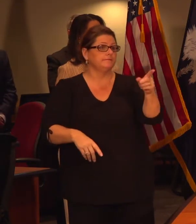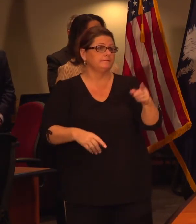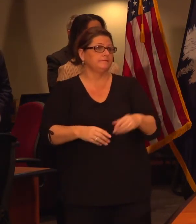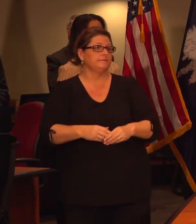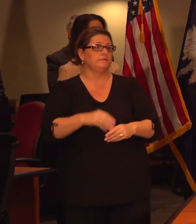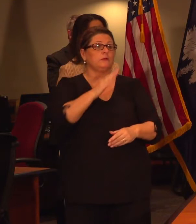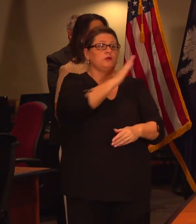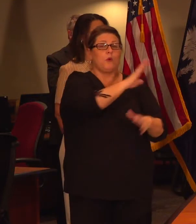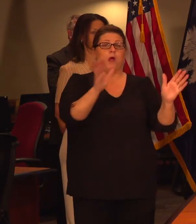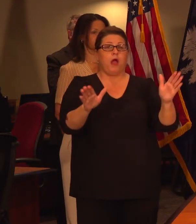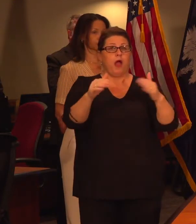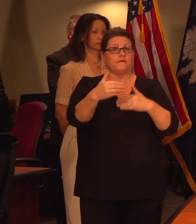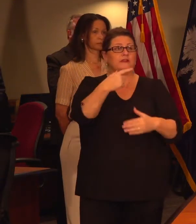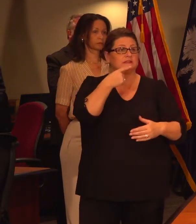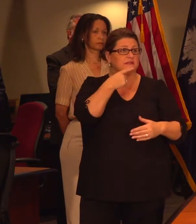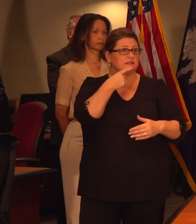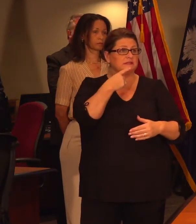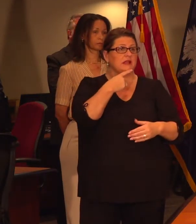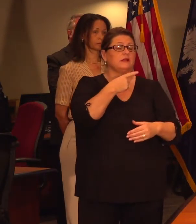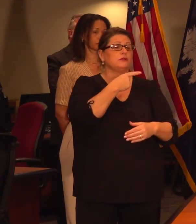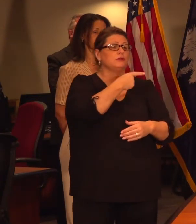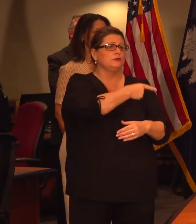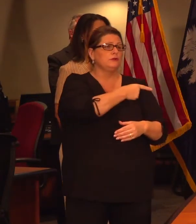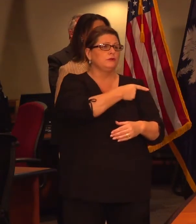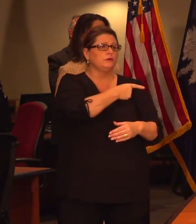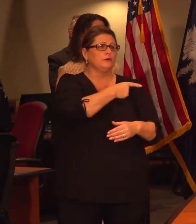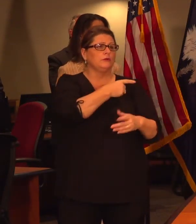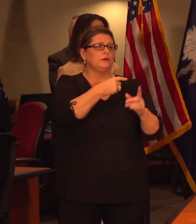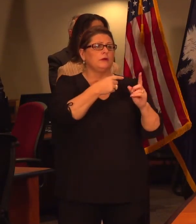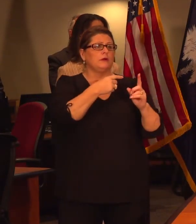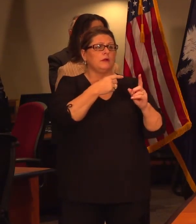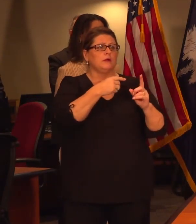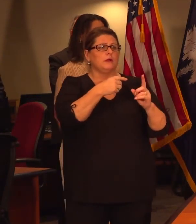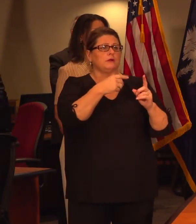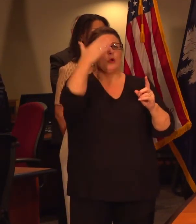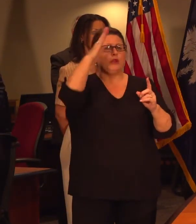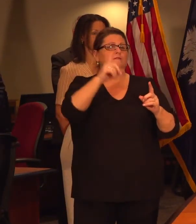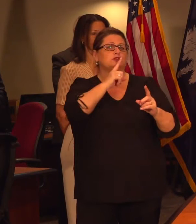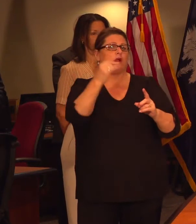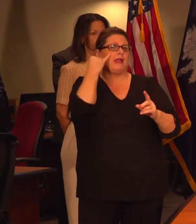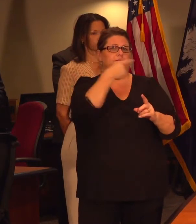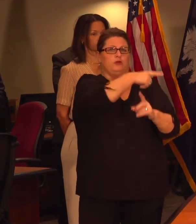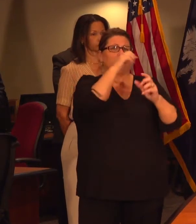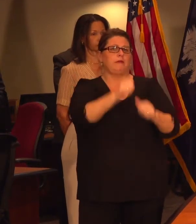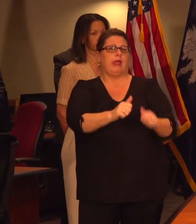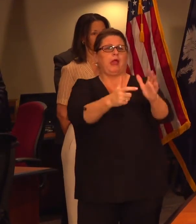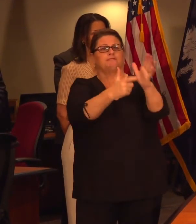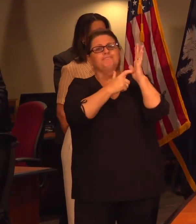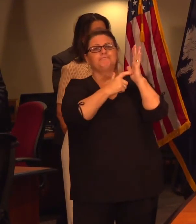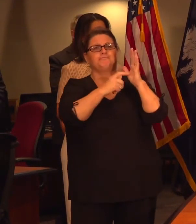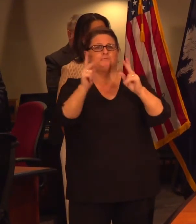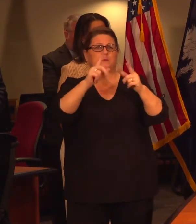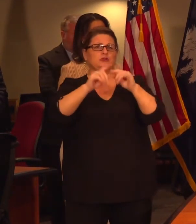Your office has said that you've questioned the constitutionality of a governor's ability to tell people to stay home. What do you think of that now? And I